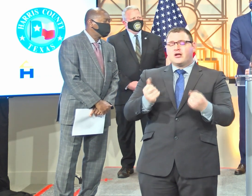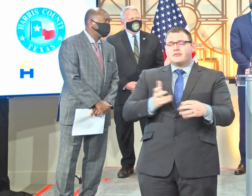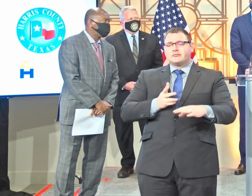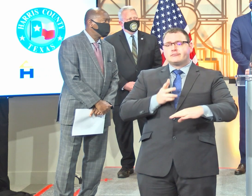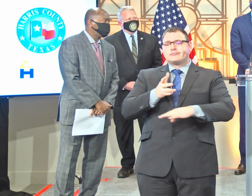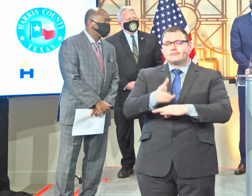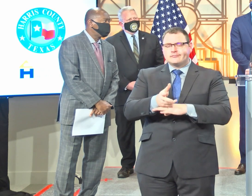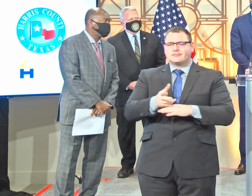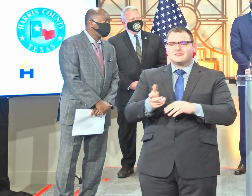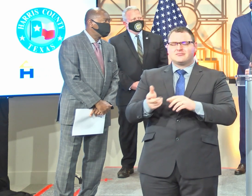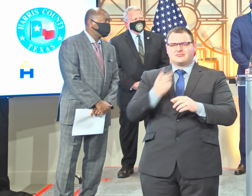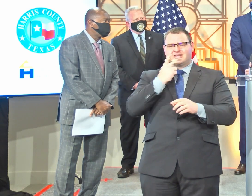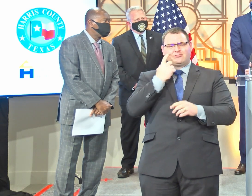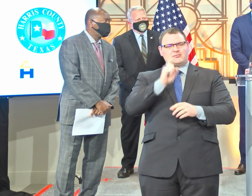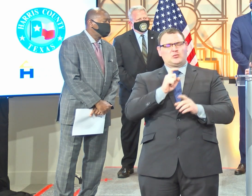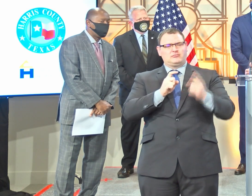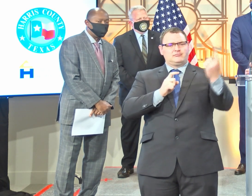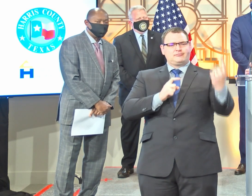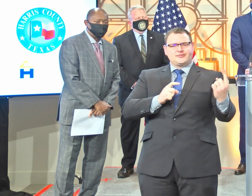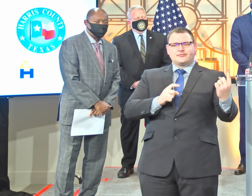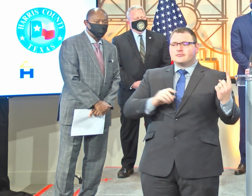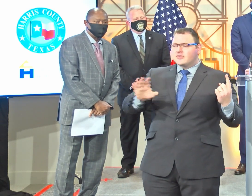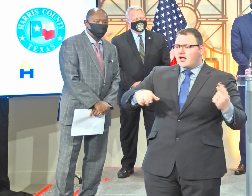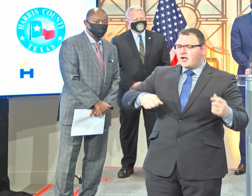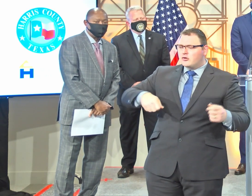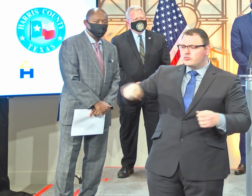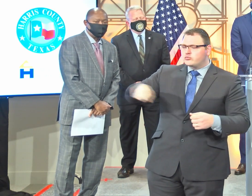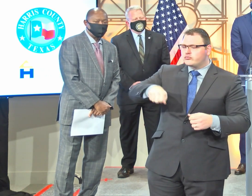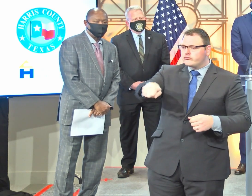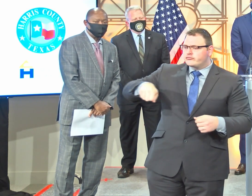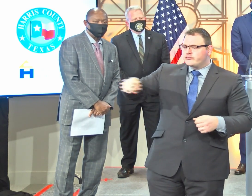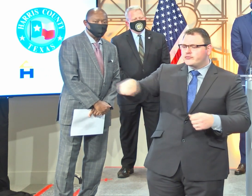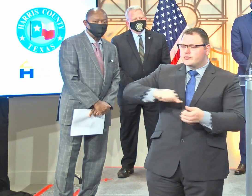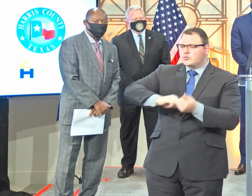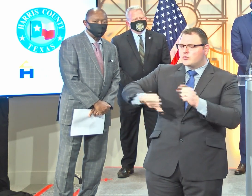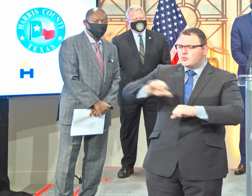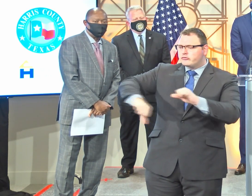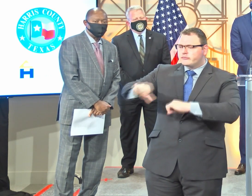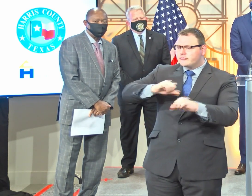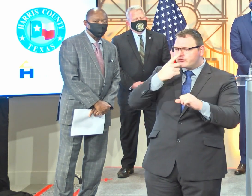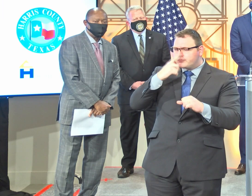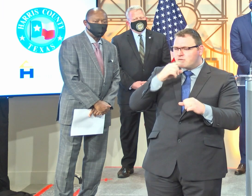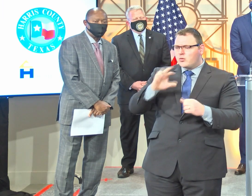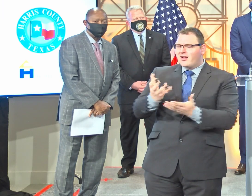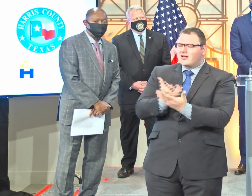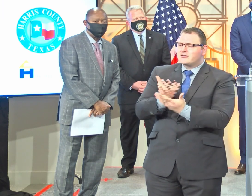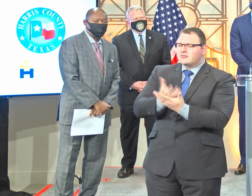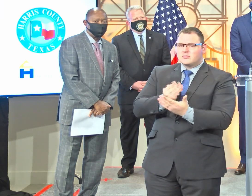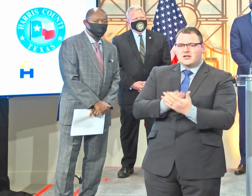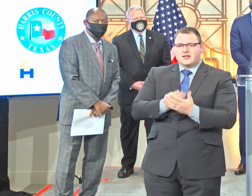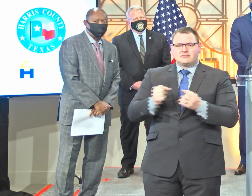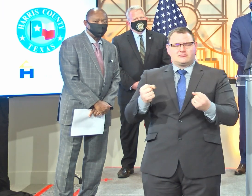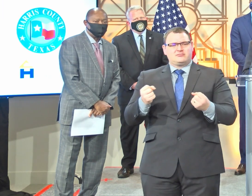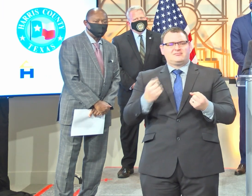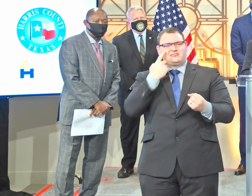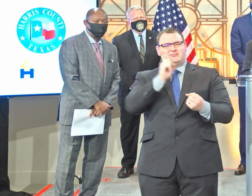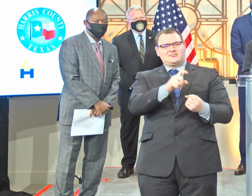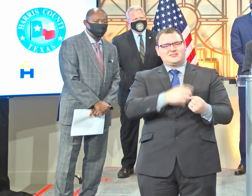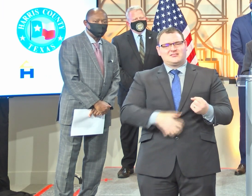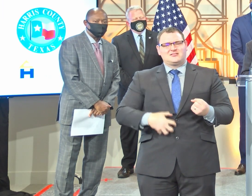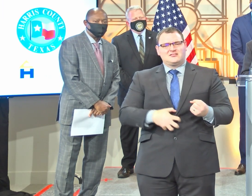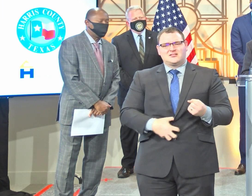Homeless, Jim Nutter from Harris County, and so many more. And another young